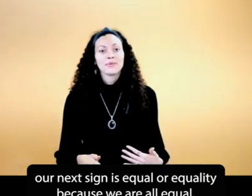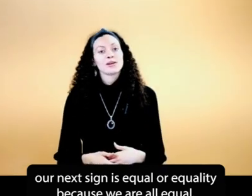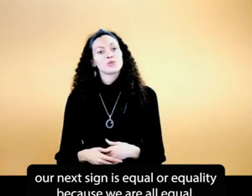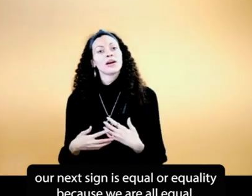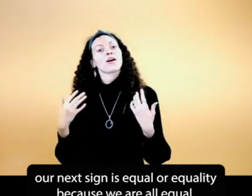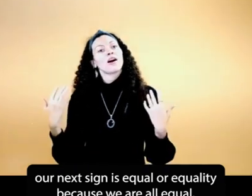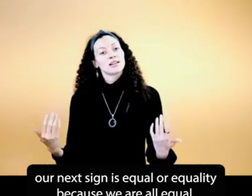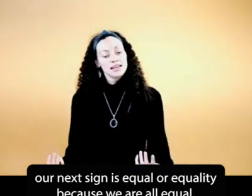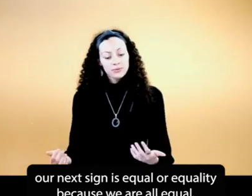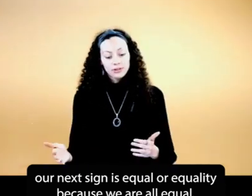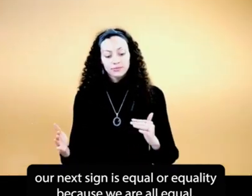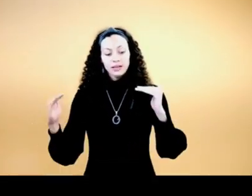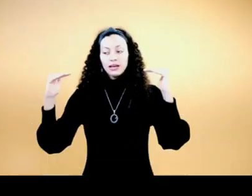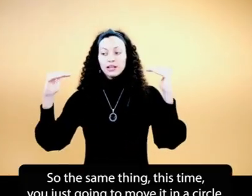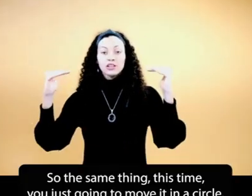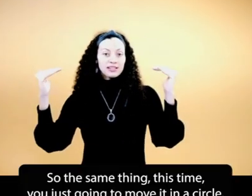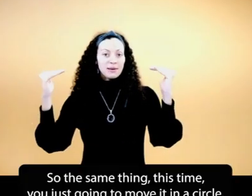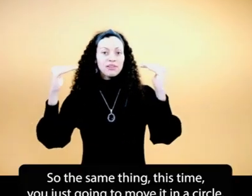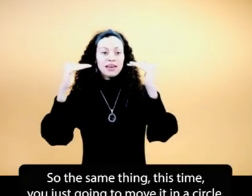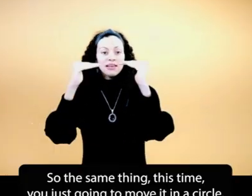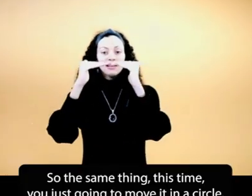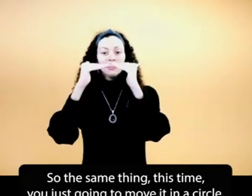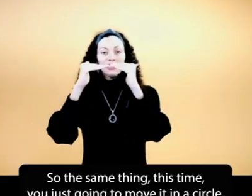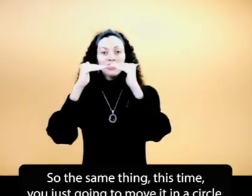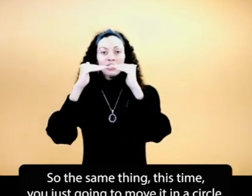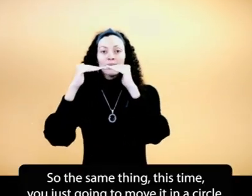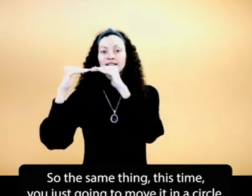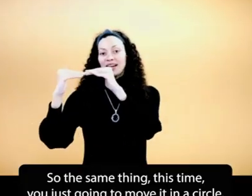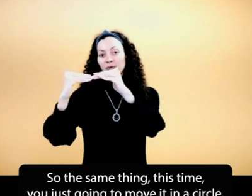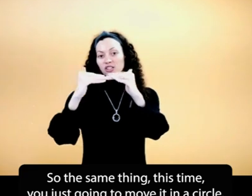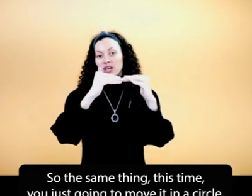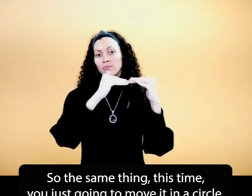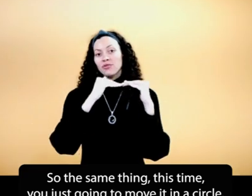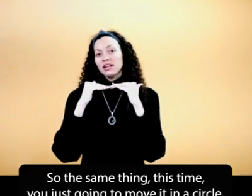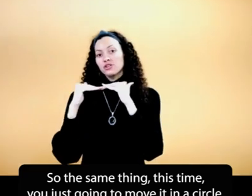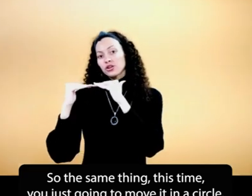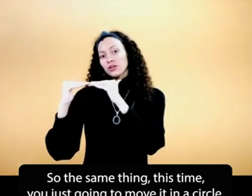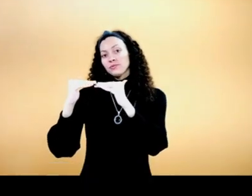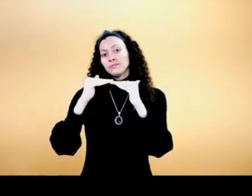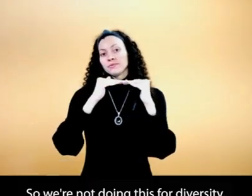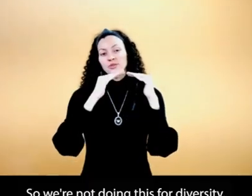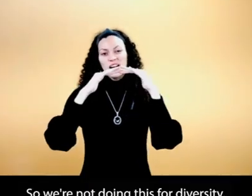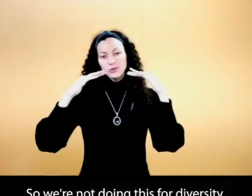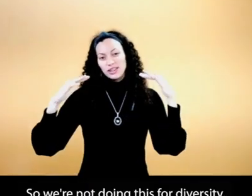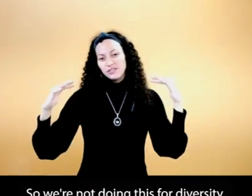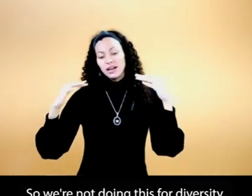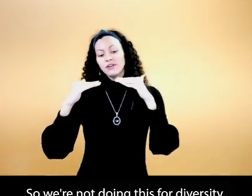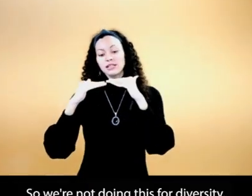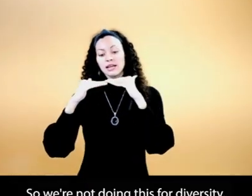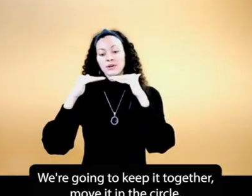because we are all equal. So the same thing, but this time you're just going to move it in a circle. So we're not doing this for diversity. We're going to